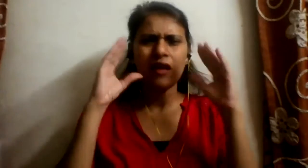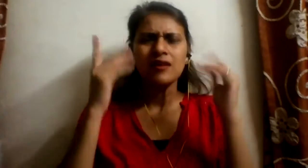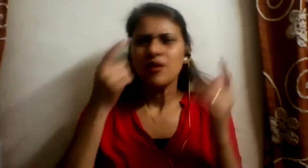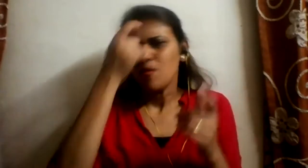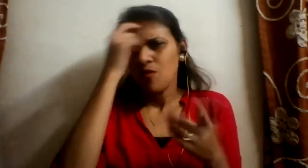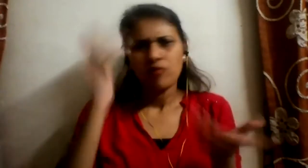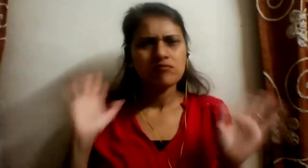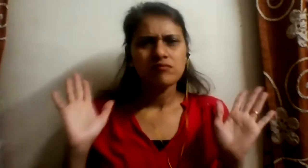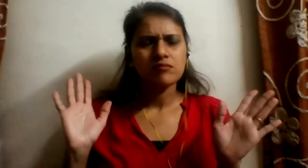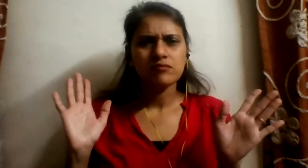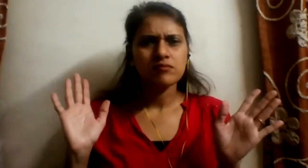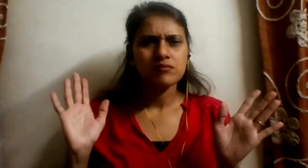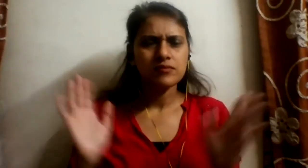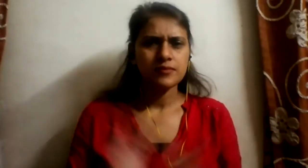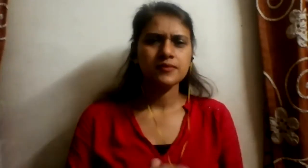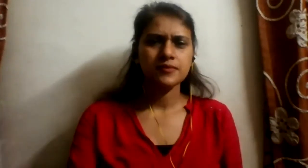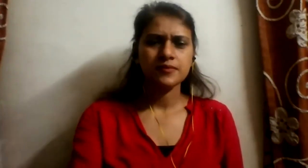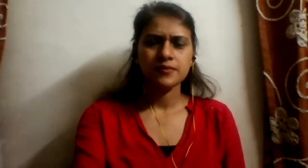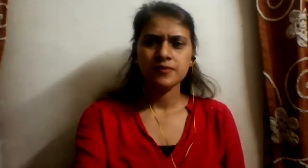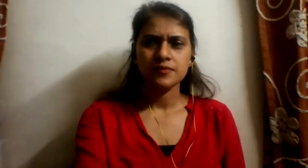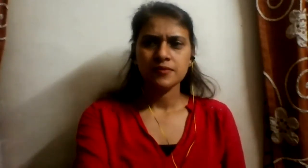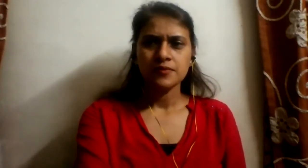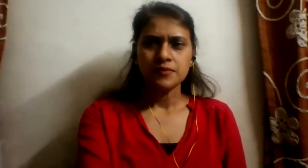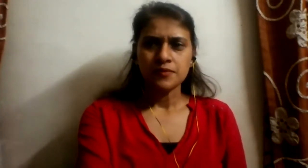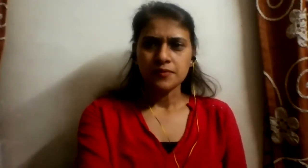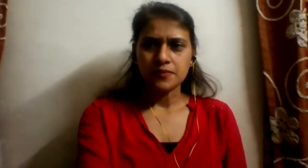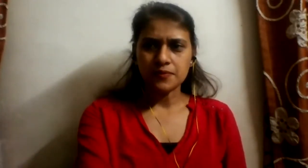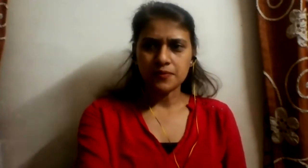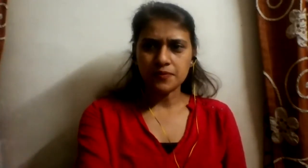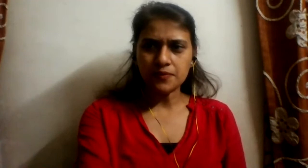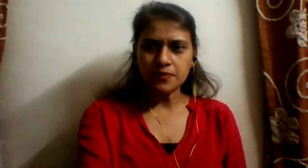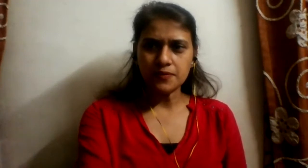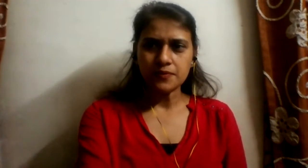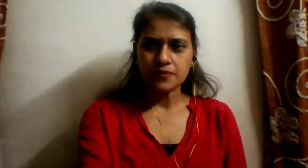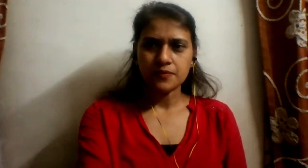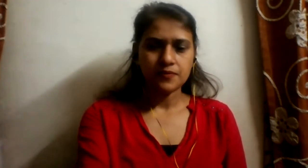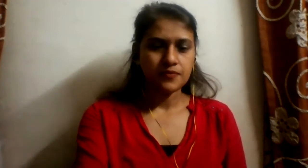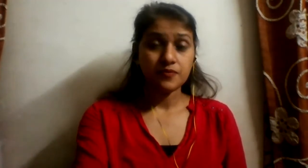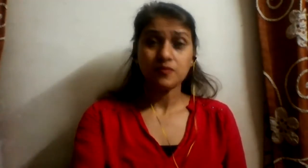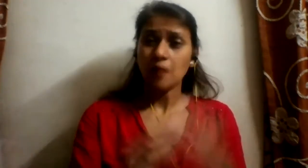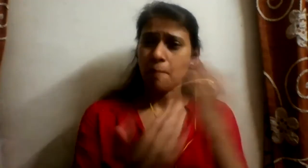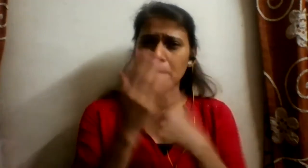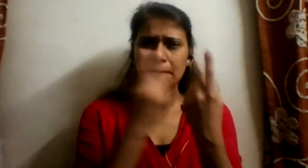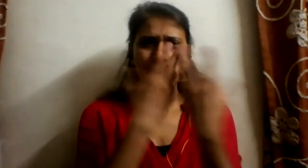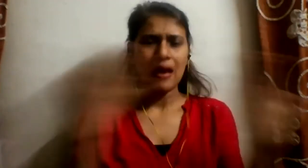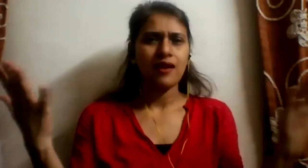And you see, we see that in many other countries, newer technology, where people are using tongue as an eye